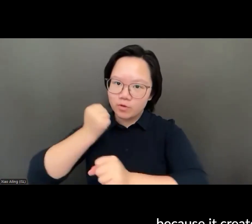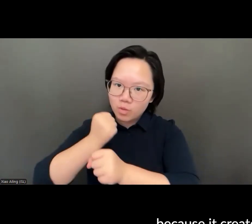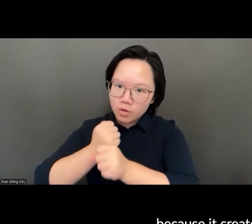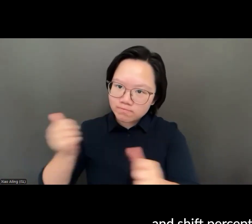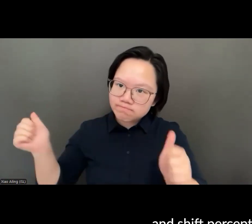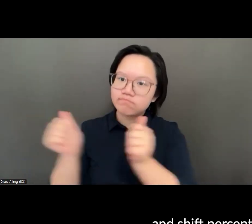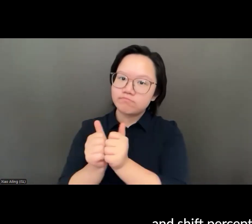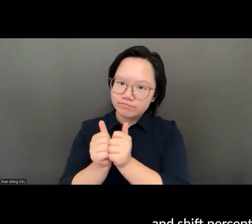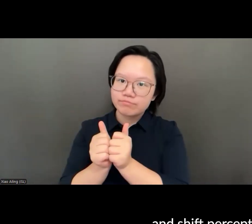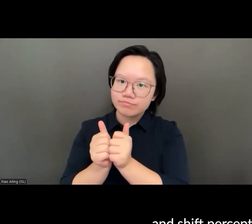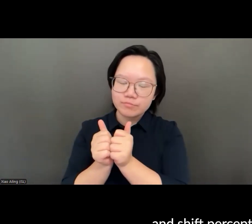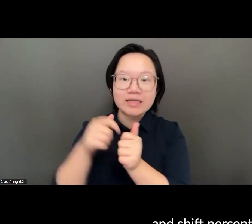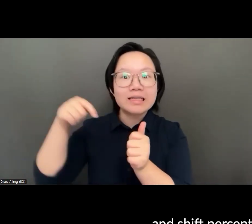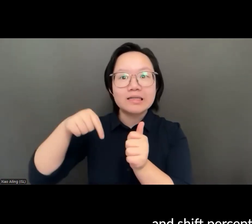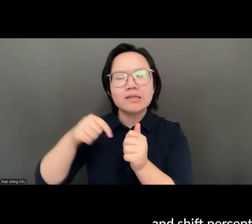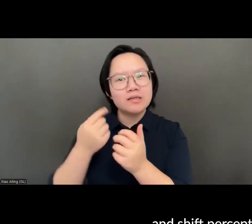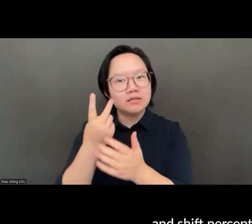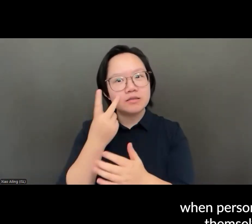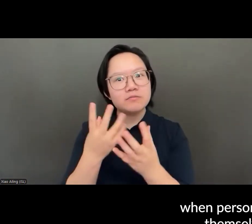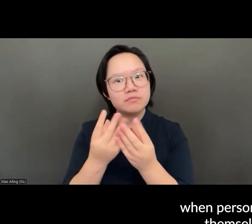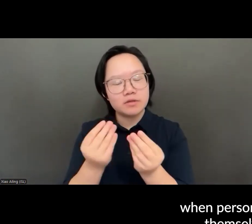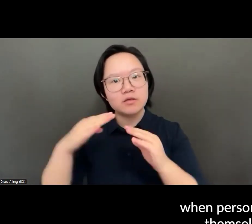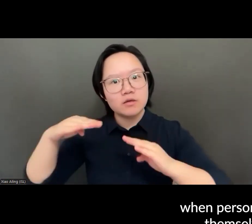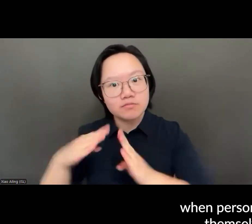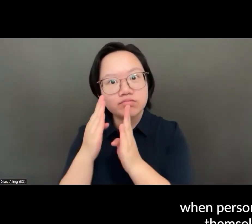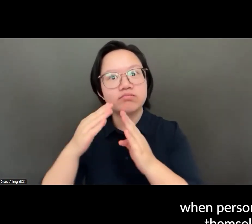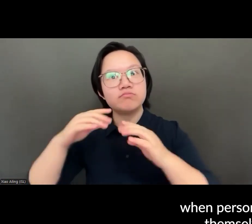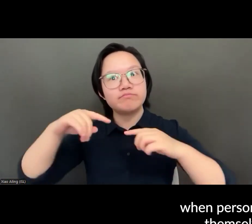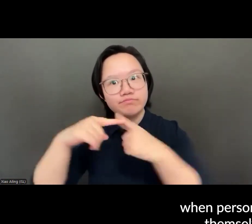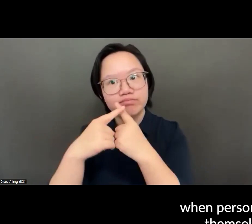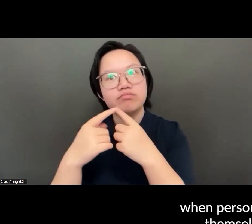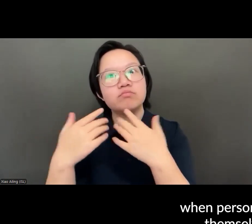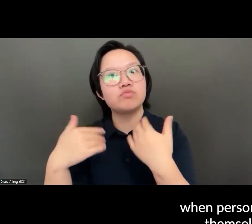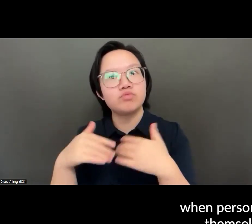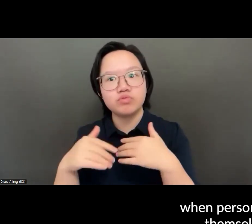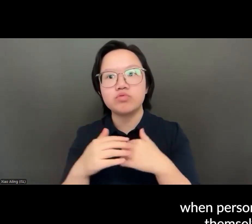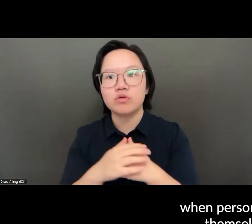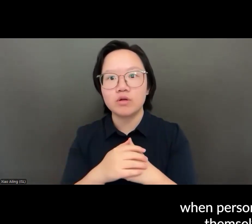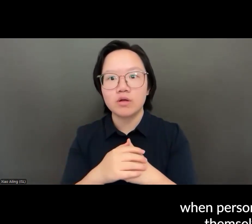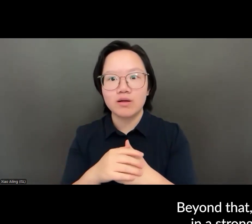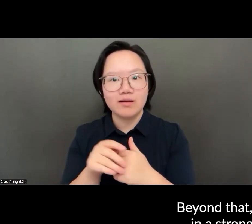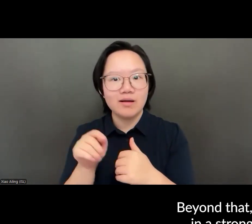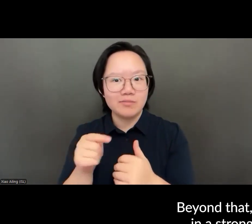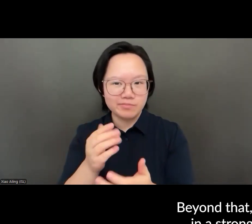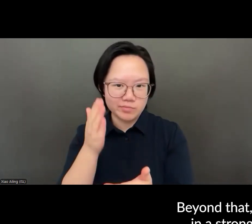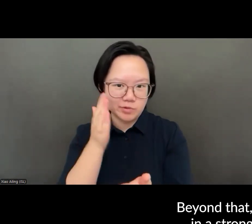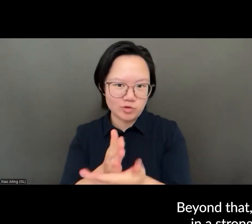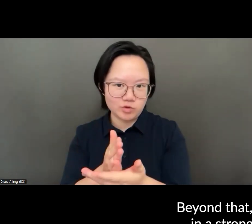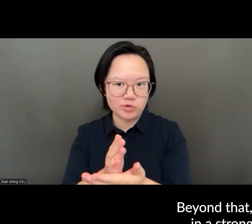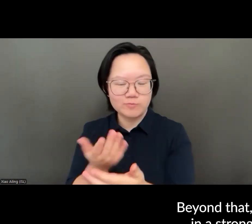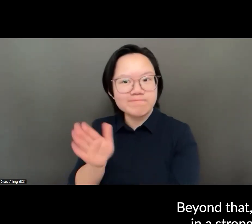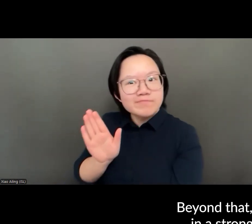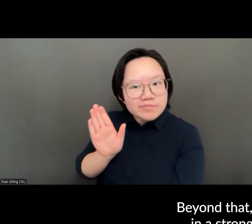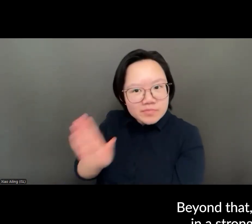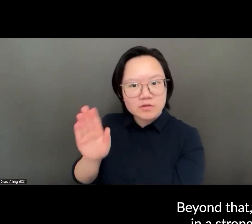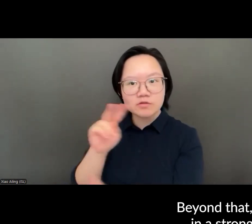authentic impact and shifts perception more effectively when person with disability themselves speaks. Beyond that, we